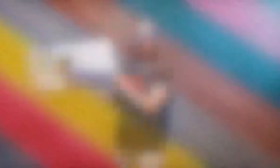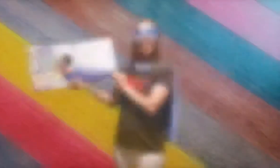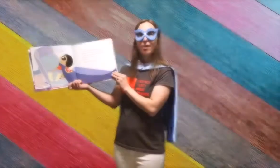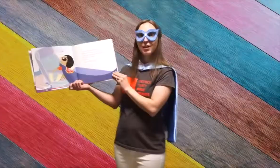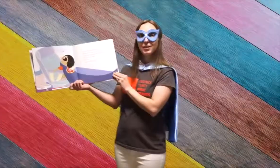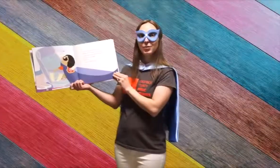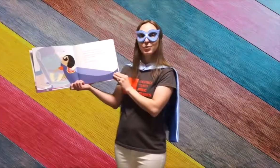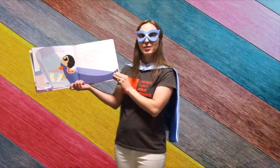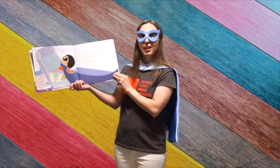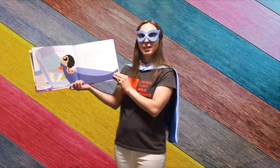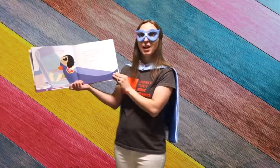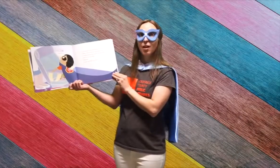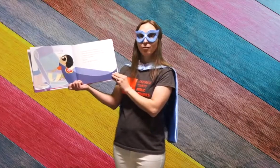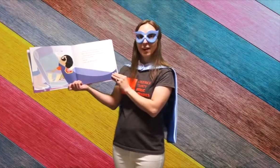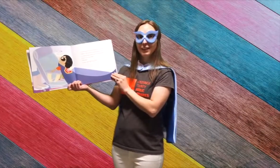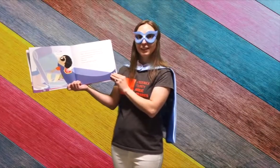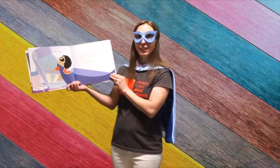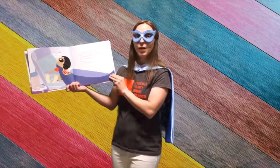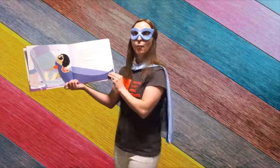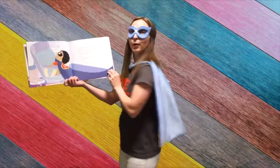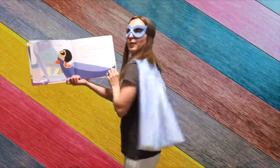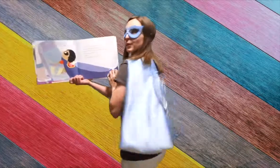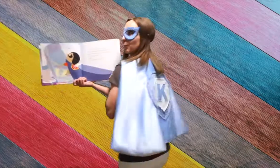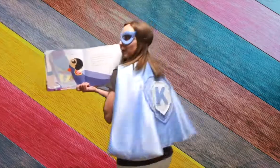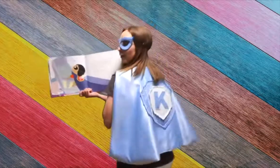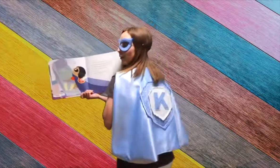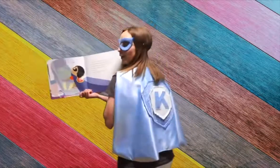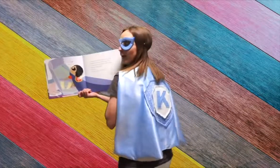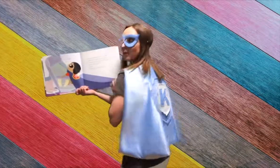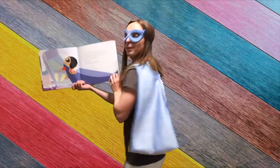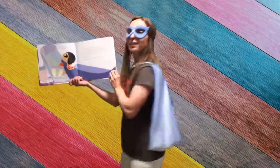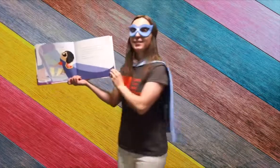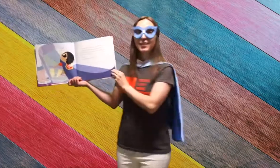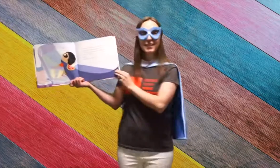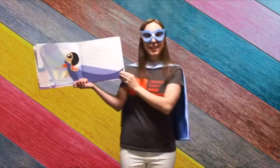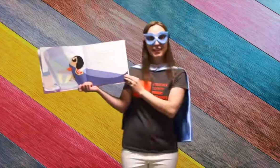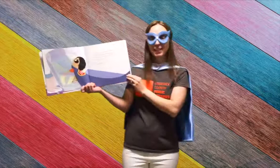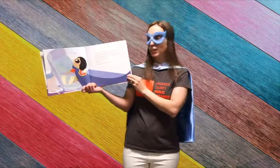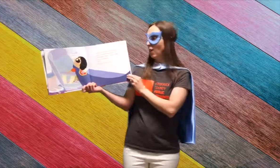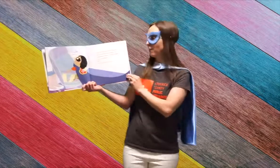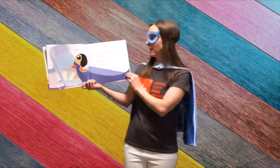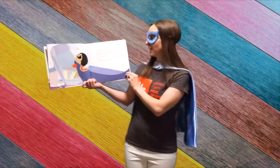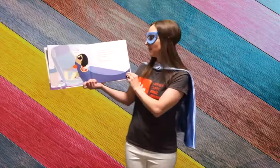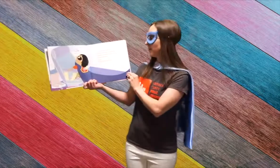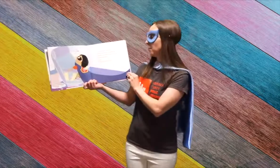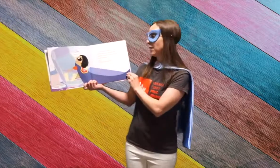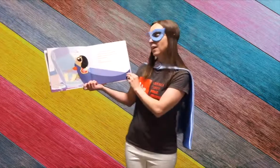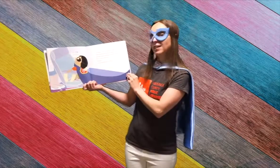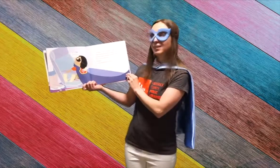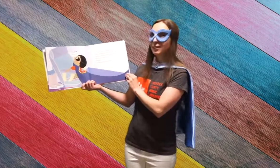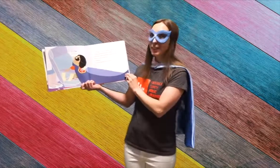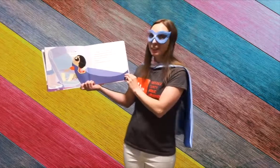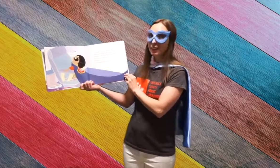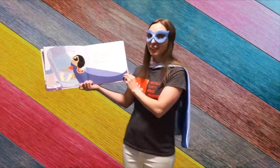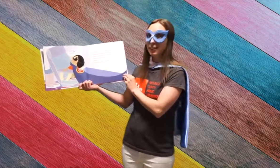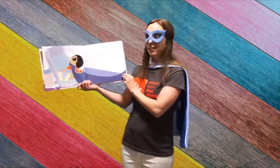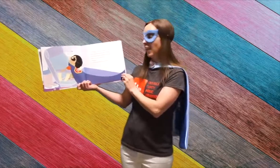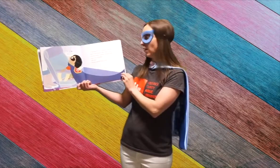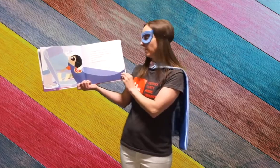On Tuesday, Riley wore a superhero cape to the dentist office because teeth cleaning is scary